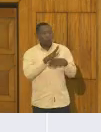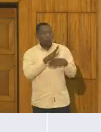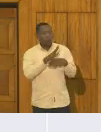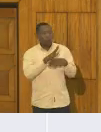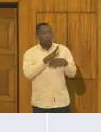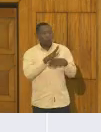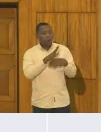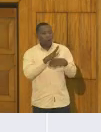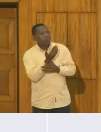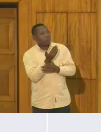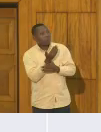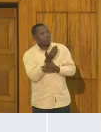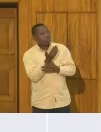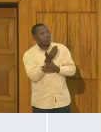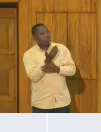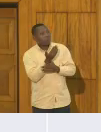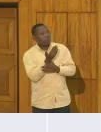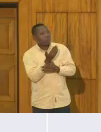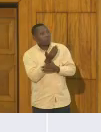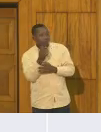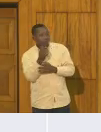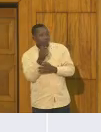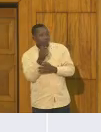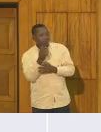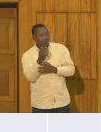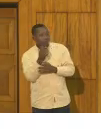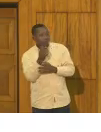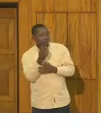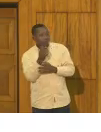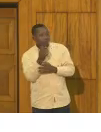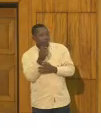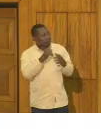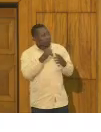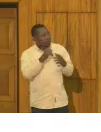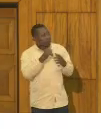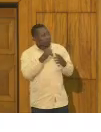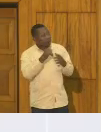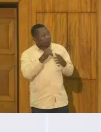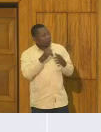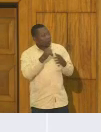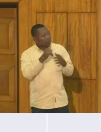The type of vaccine ranges from 22.9 to 24.3, and so on.